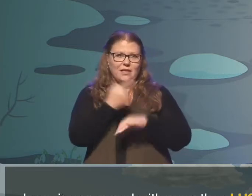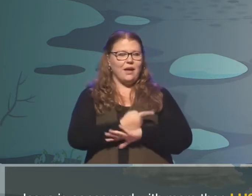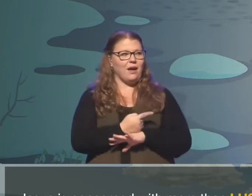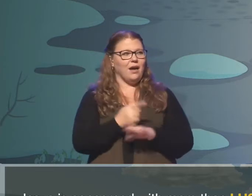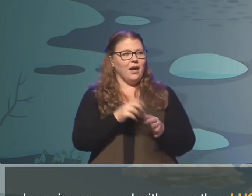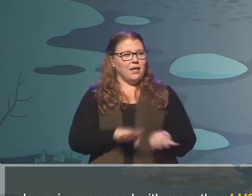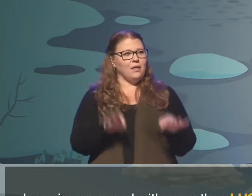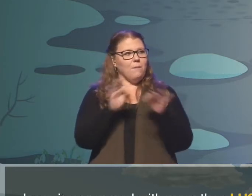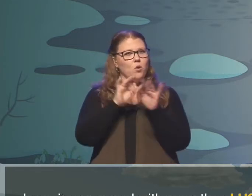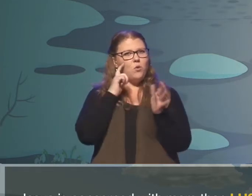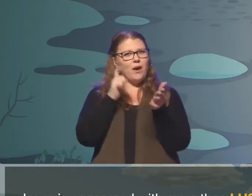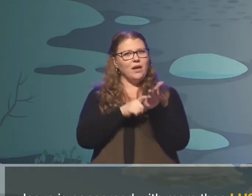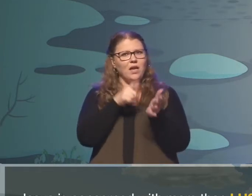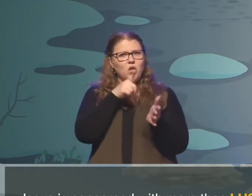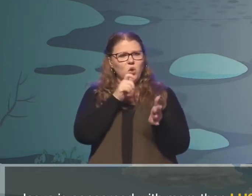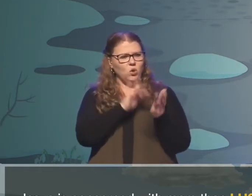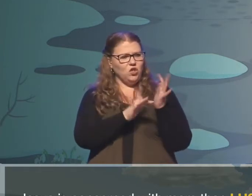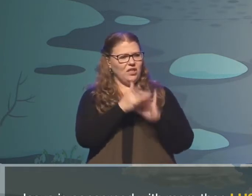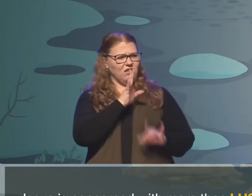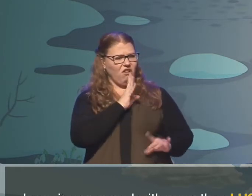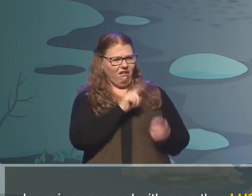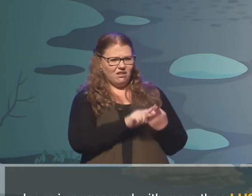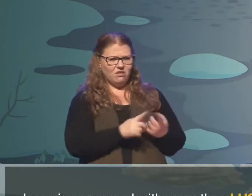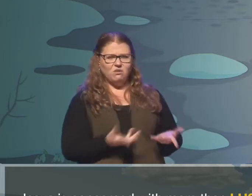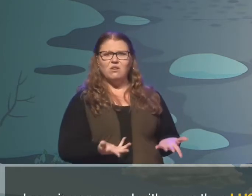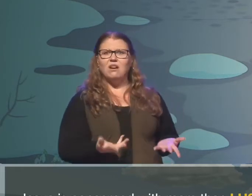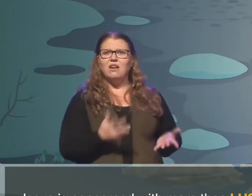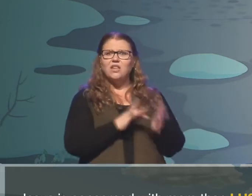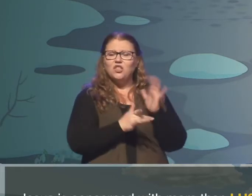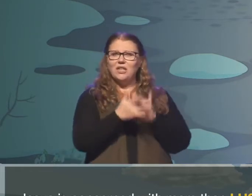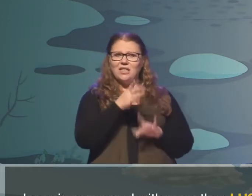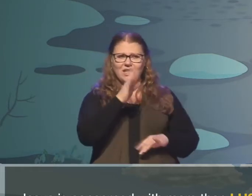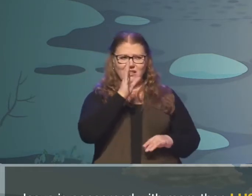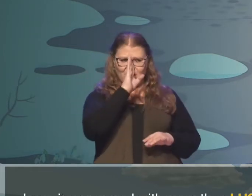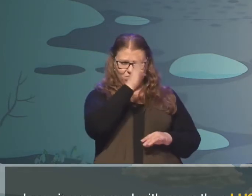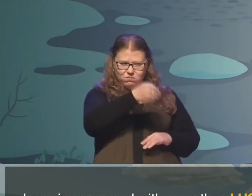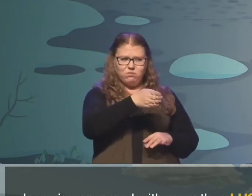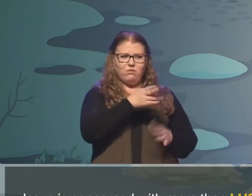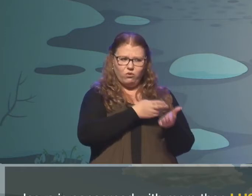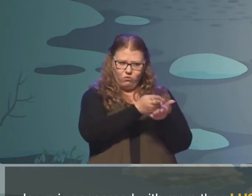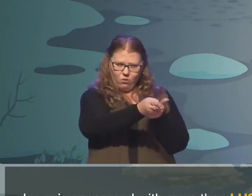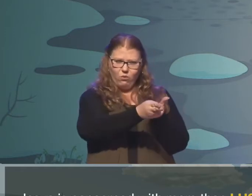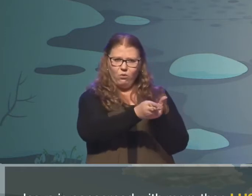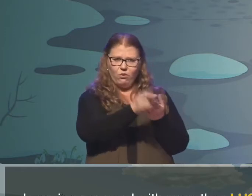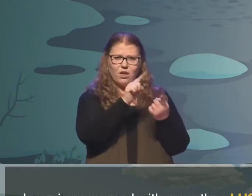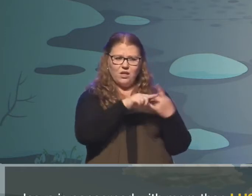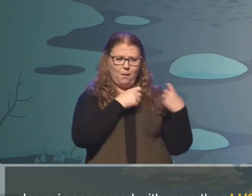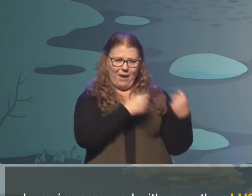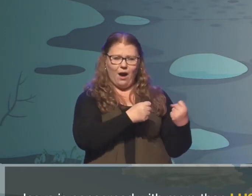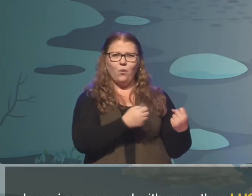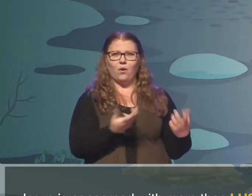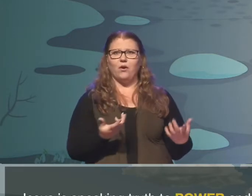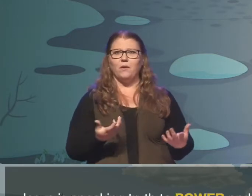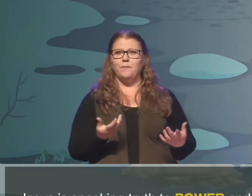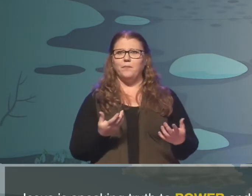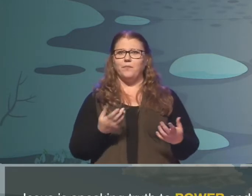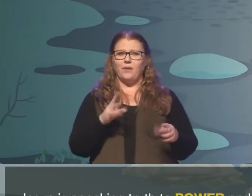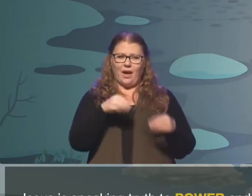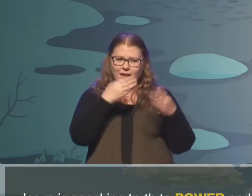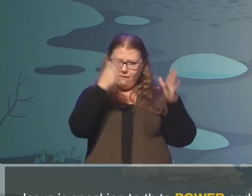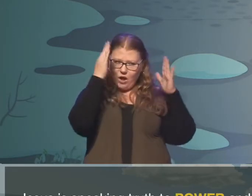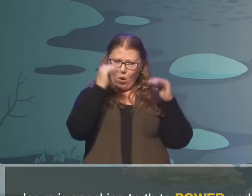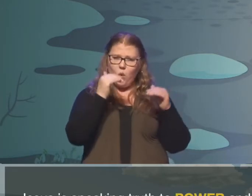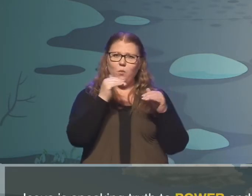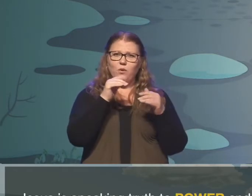important to recognize who Jesus is speaking to. Jesus is speaking the truth to power and giving